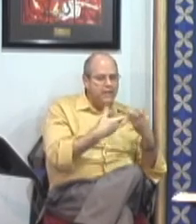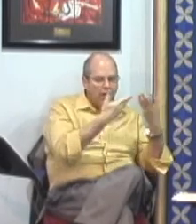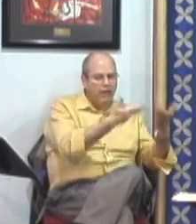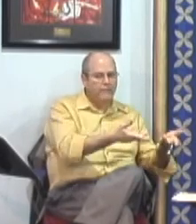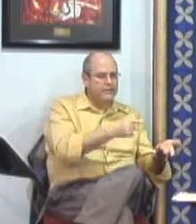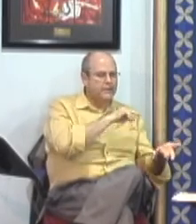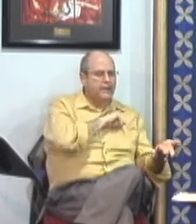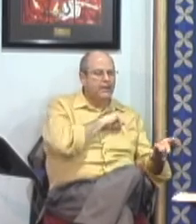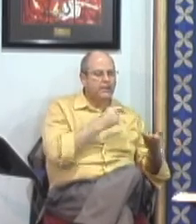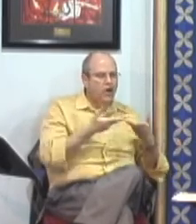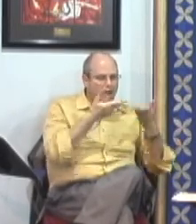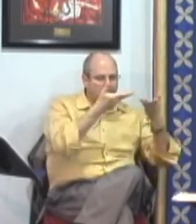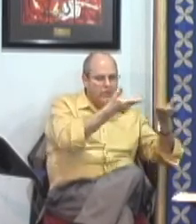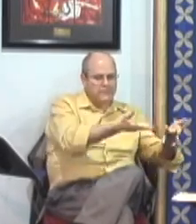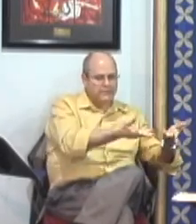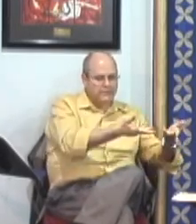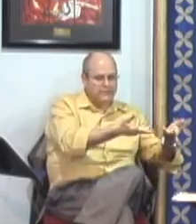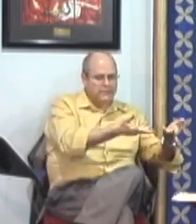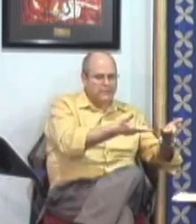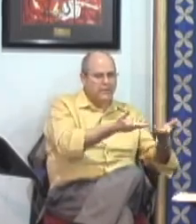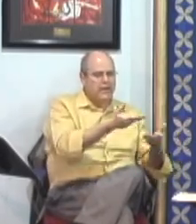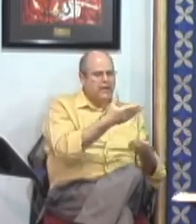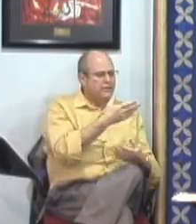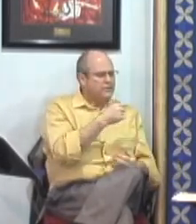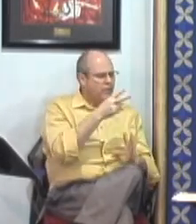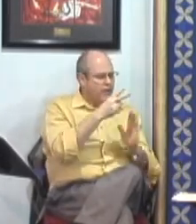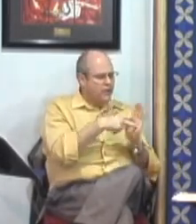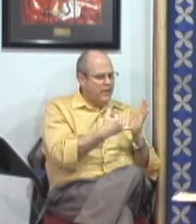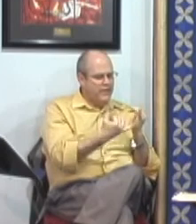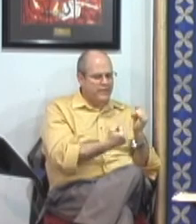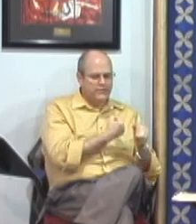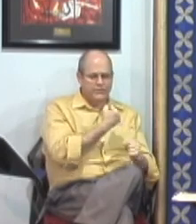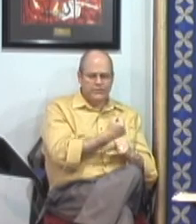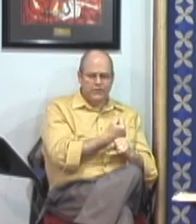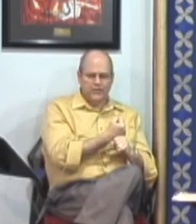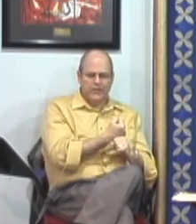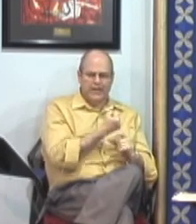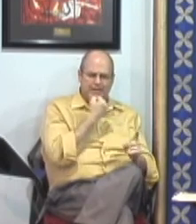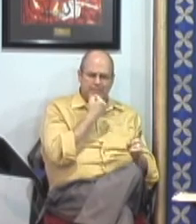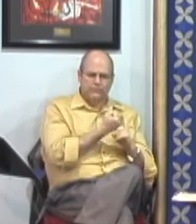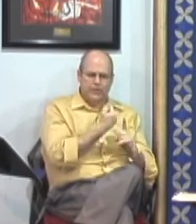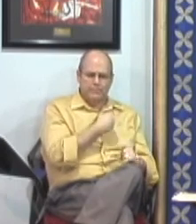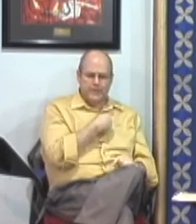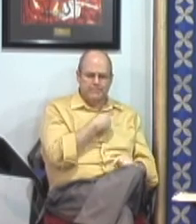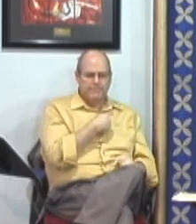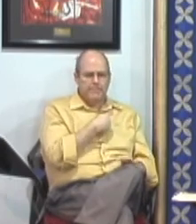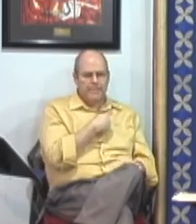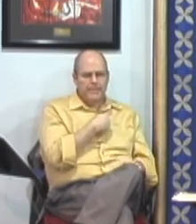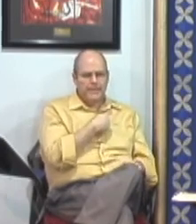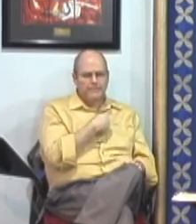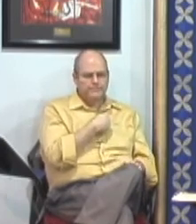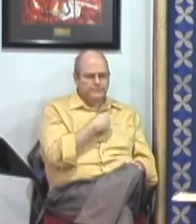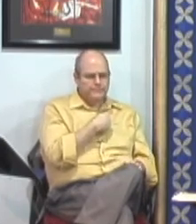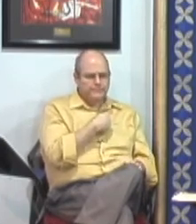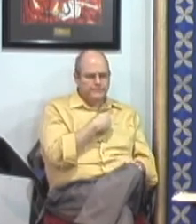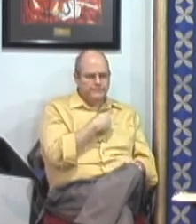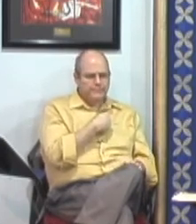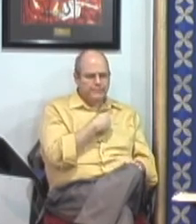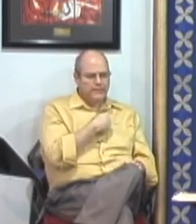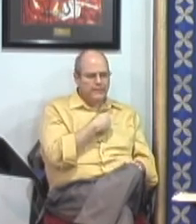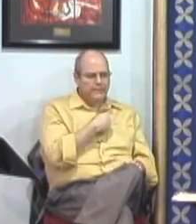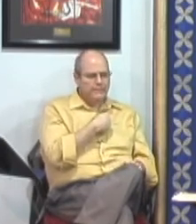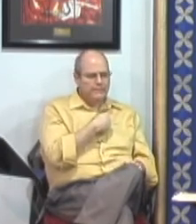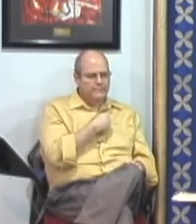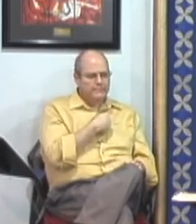guilt offerings. And as I read it this year, I was really struck by something. I don't know if the rest of you who read it were struck by this, but I